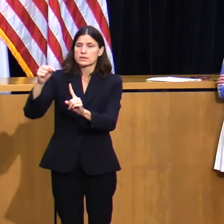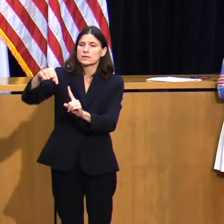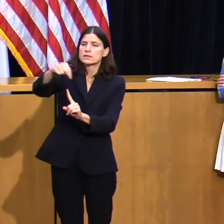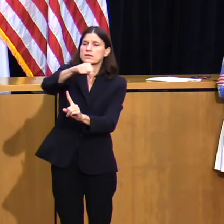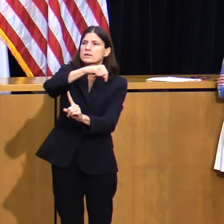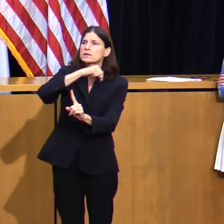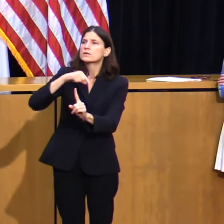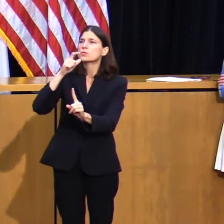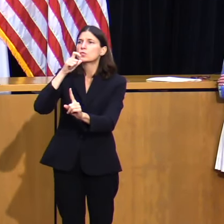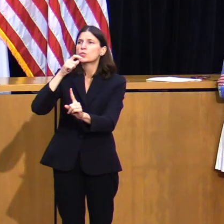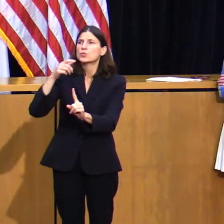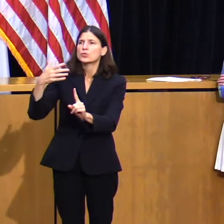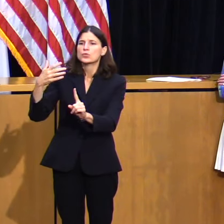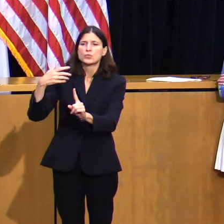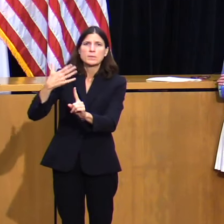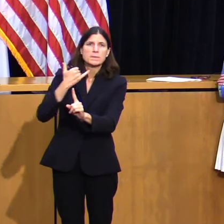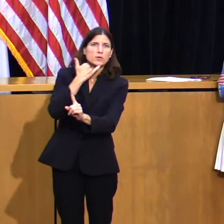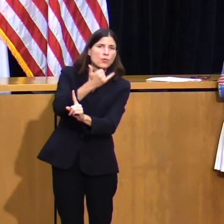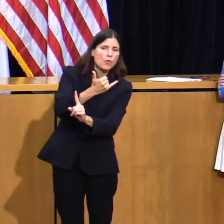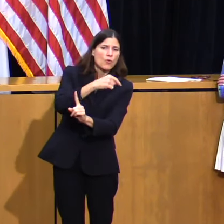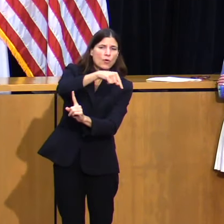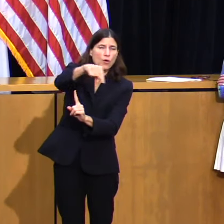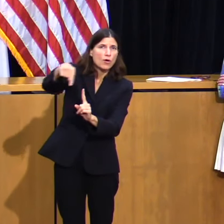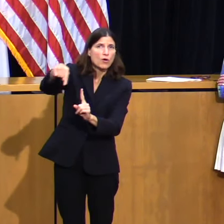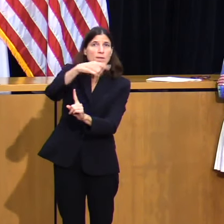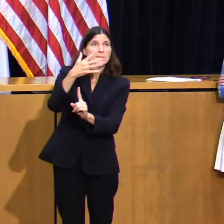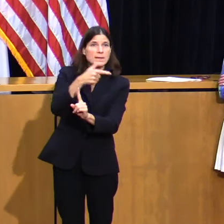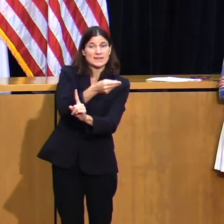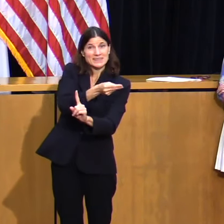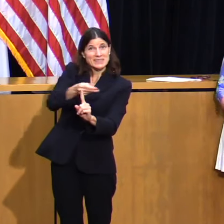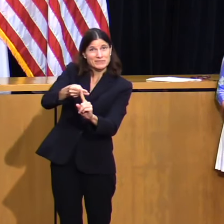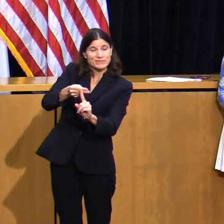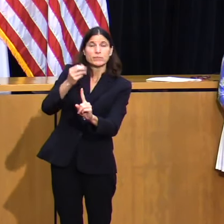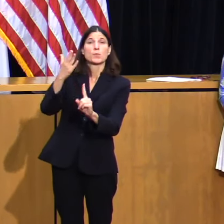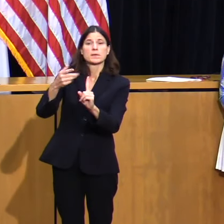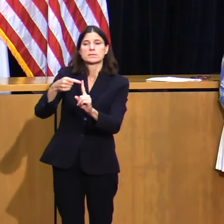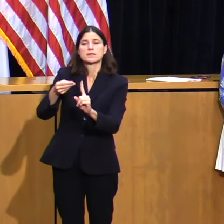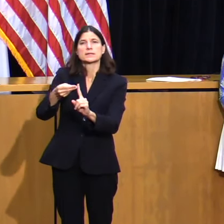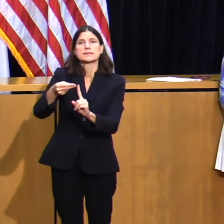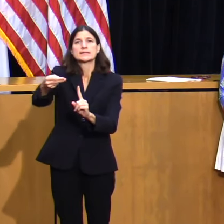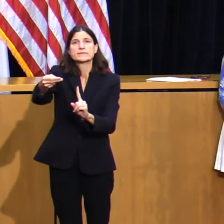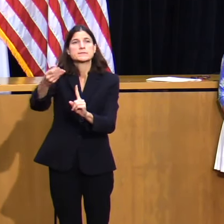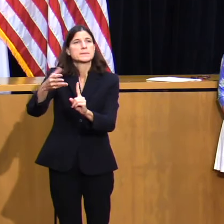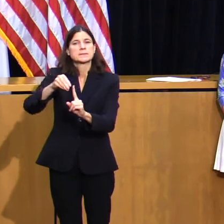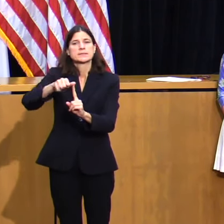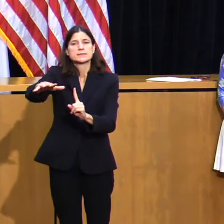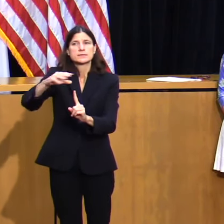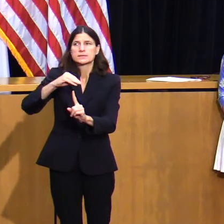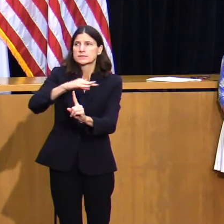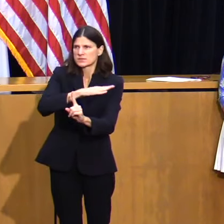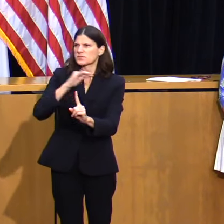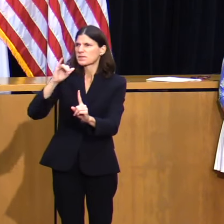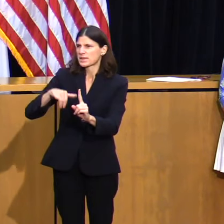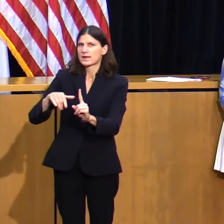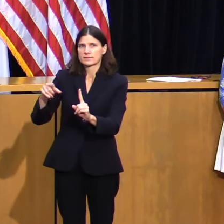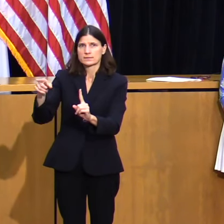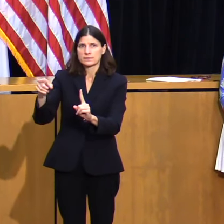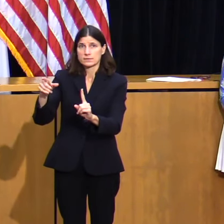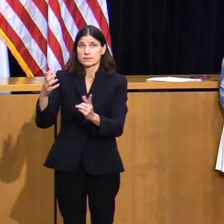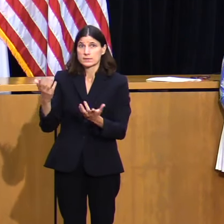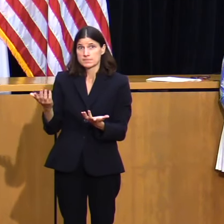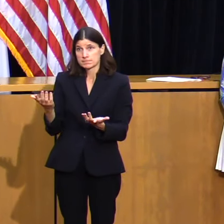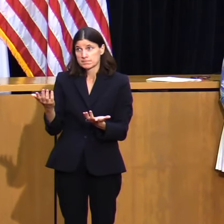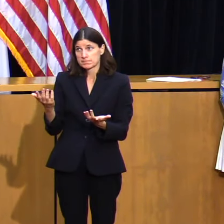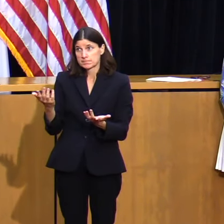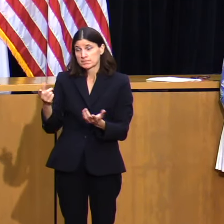positive, and then the follow-up would be with any of their close contacts who could be kids in school, but who could also be, you